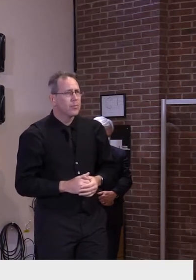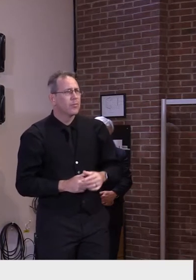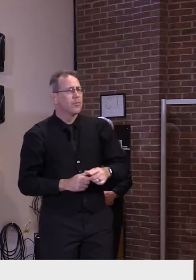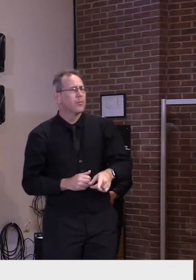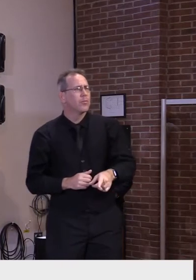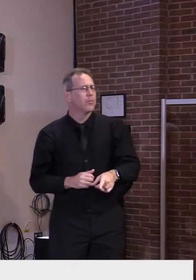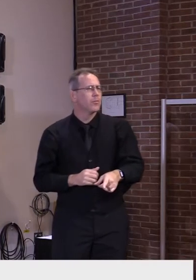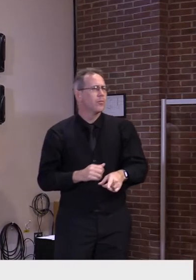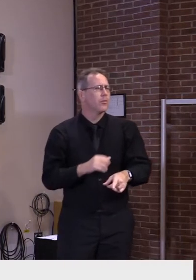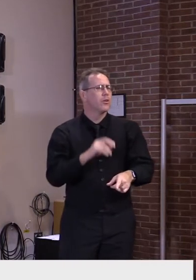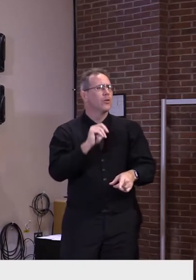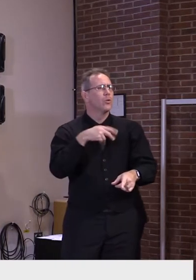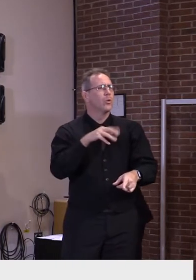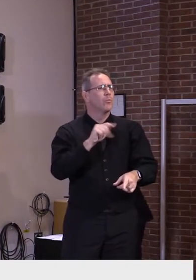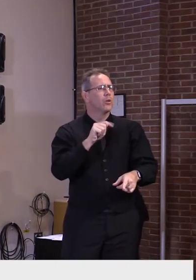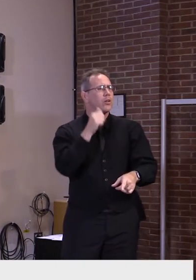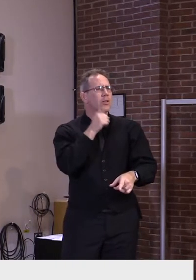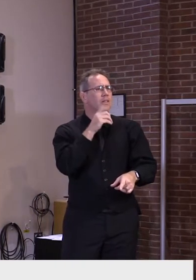Daily Express.